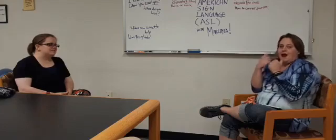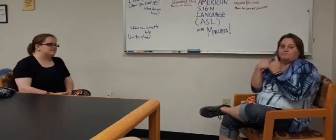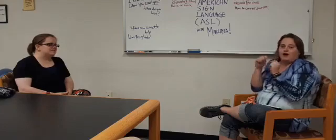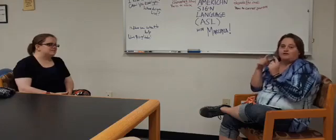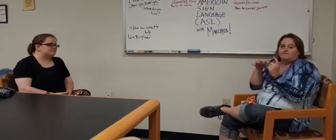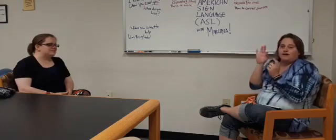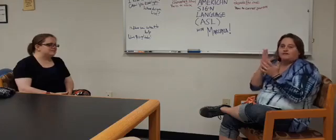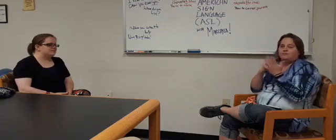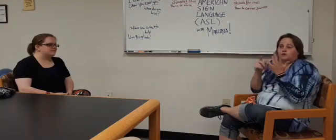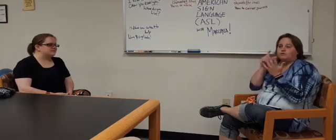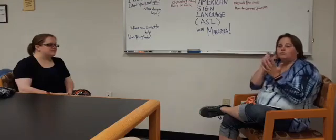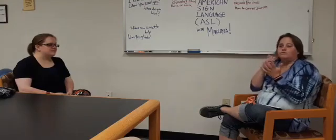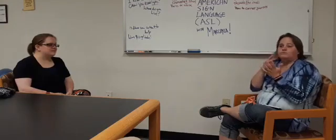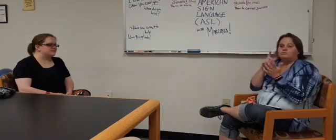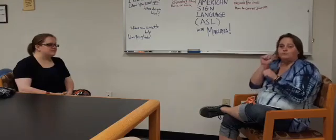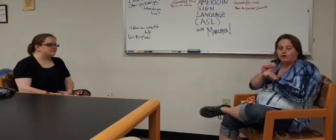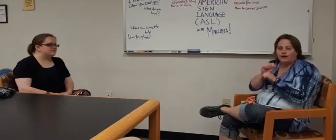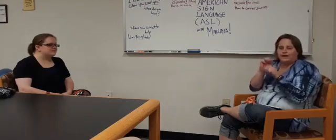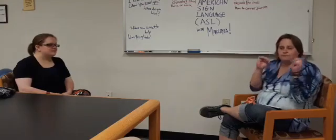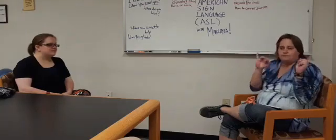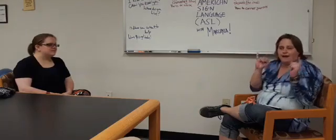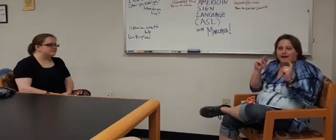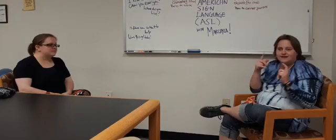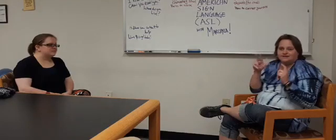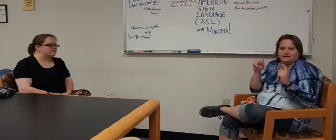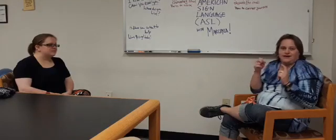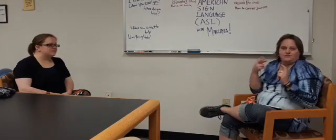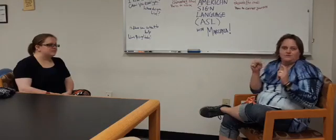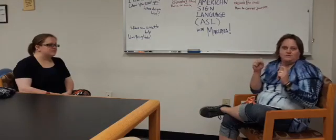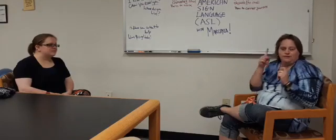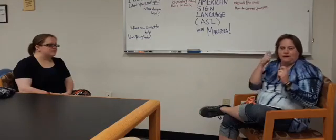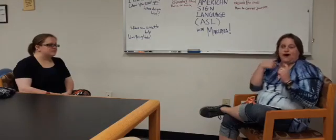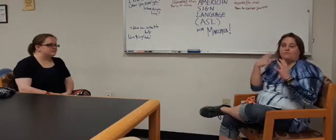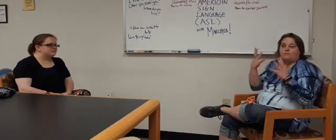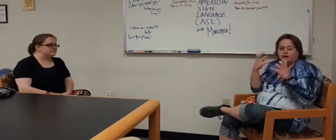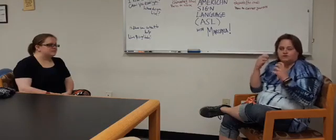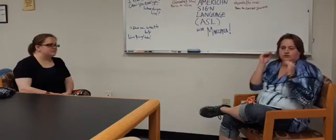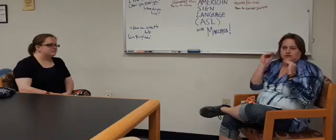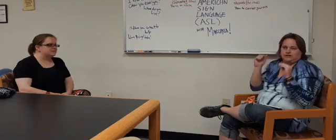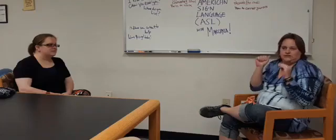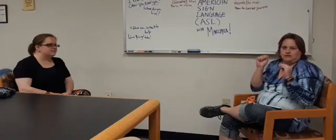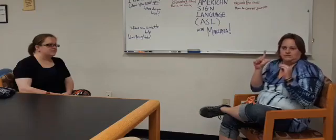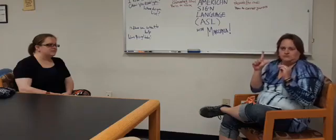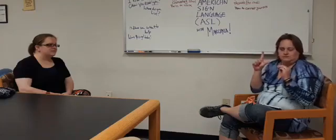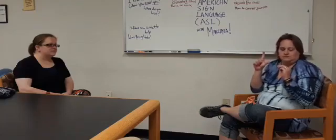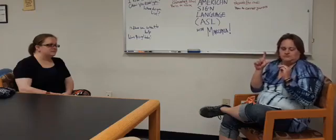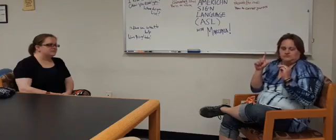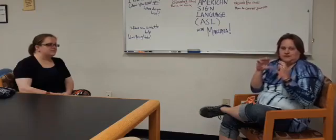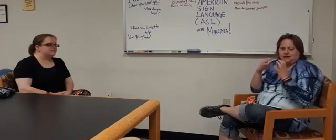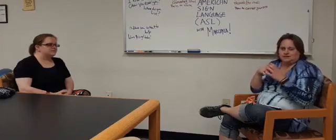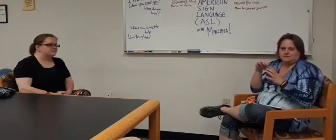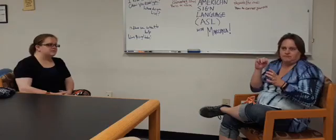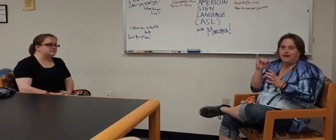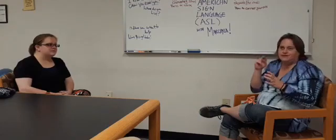to find someone who work and make it high school because I want to teach it. Right. Class and make it high